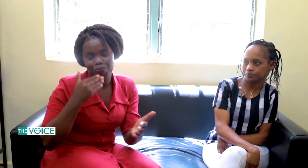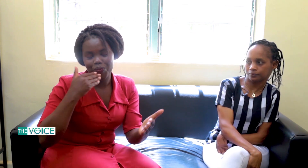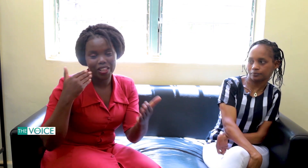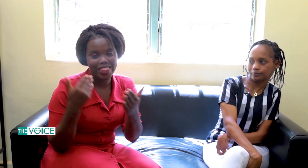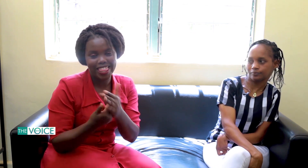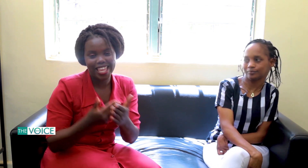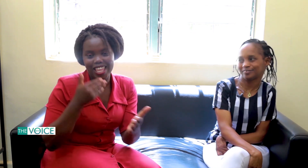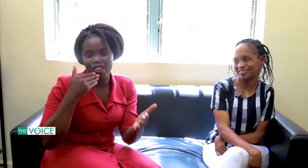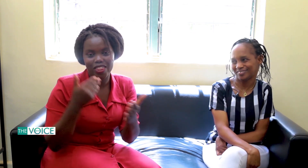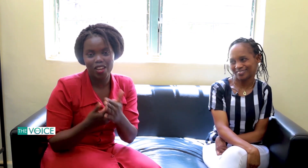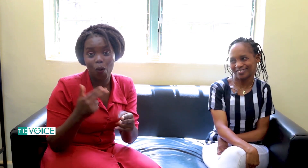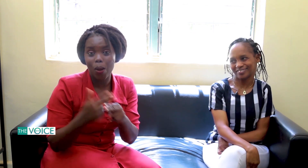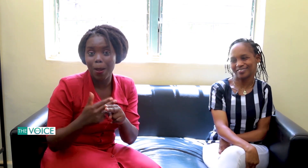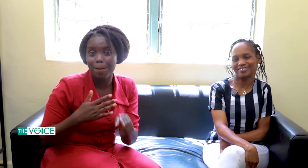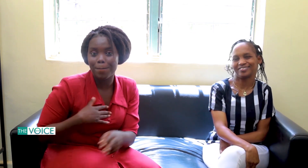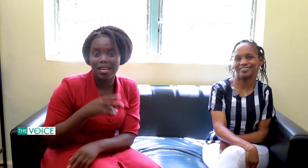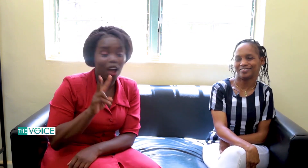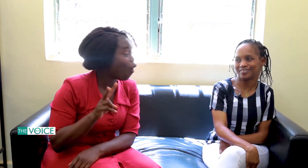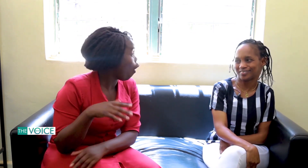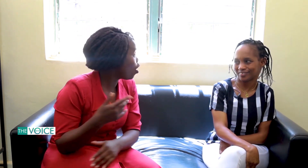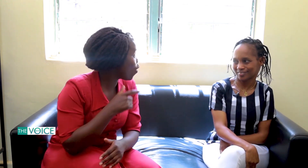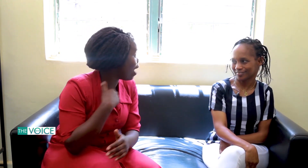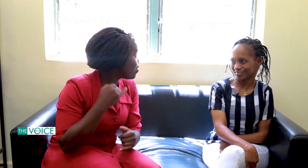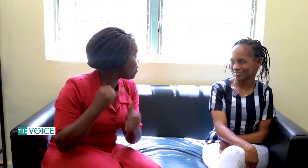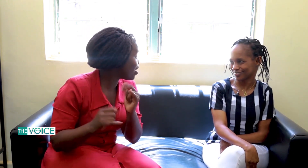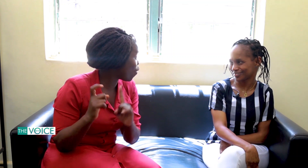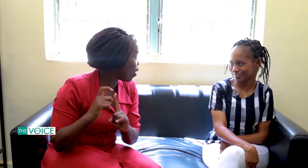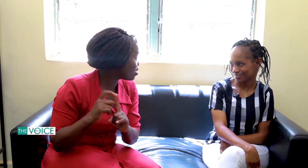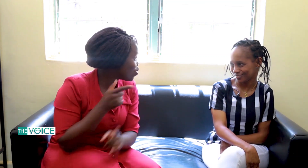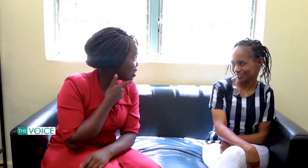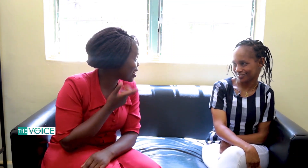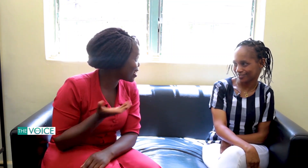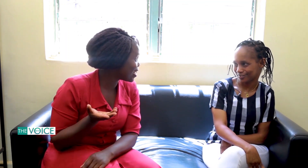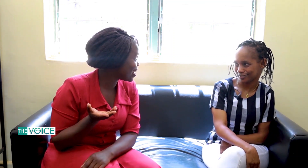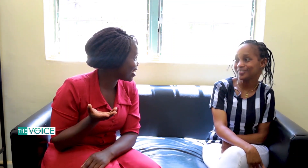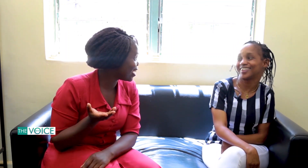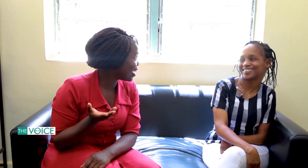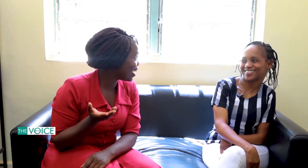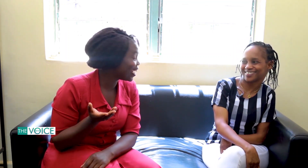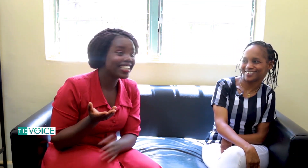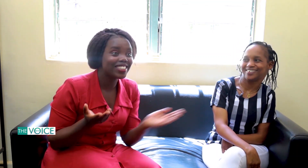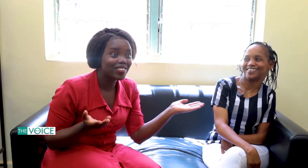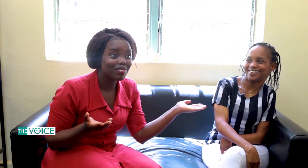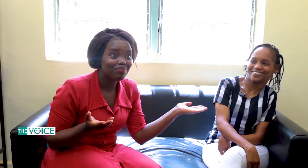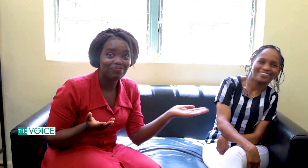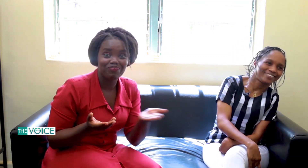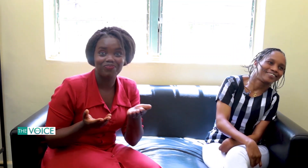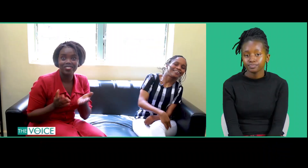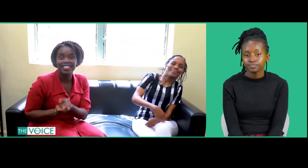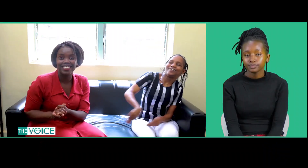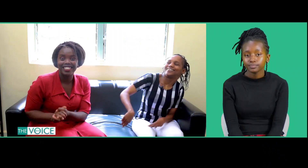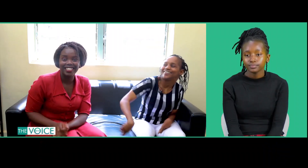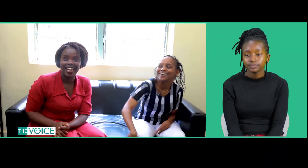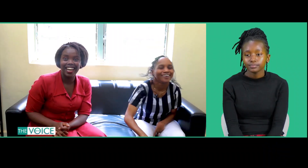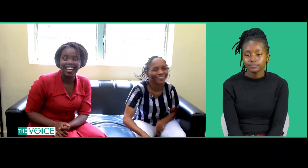next show. Thank you for joining us. you have the final word. Do you have the final word to say?